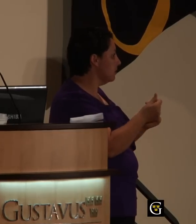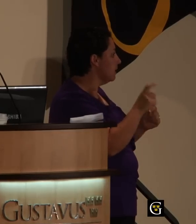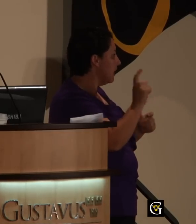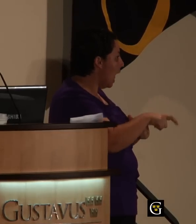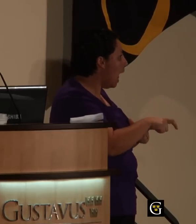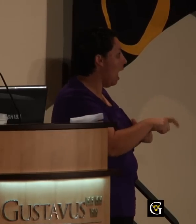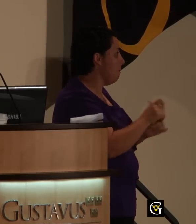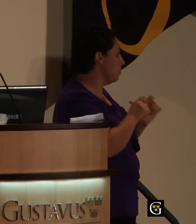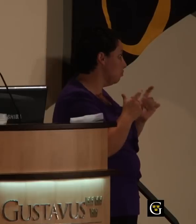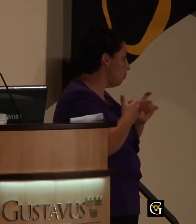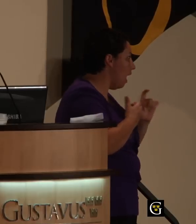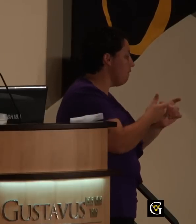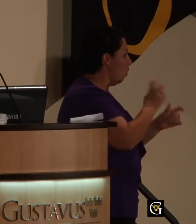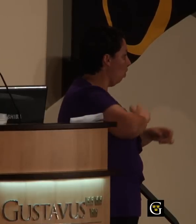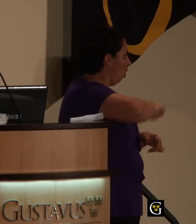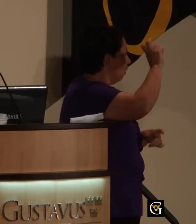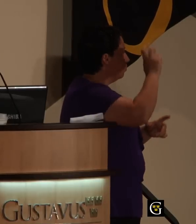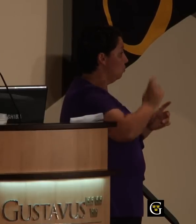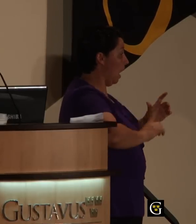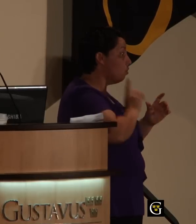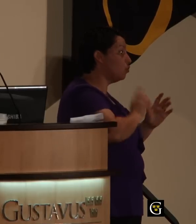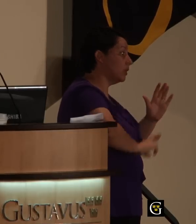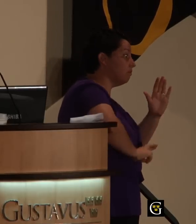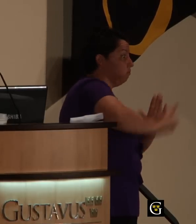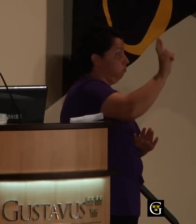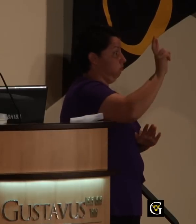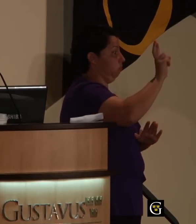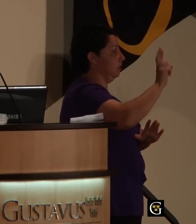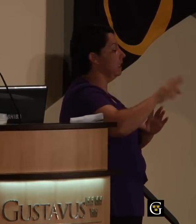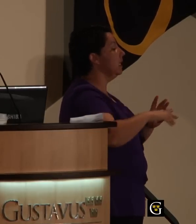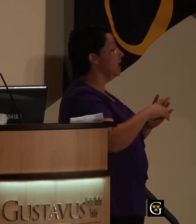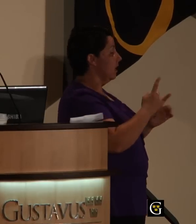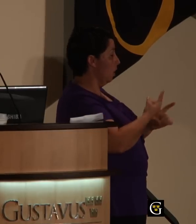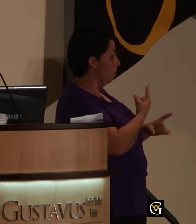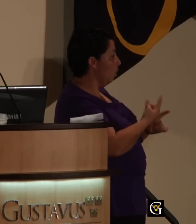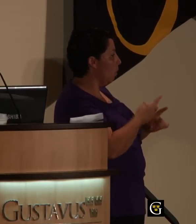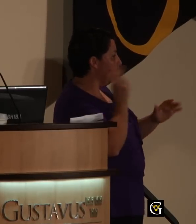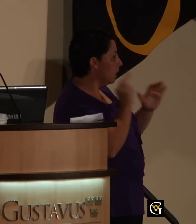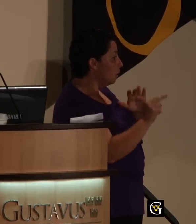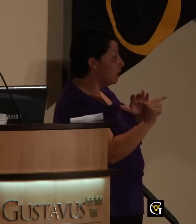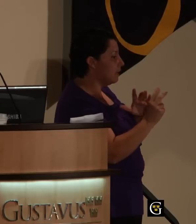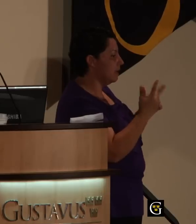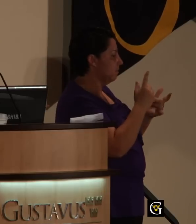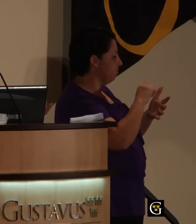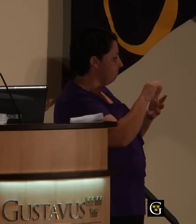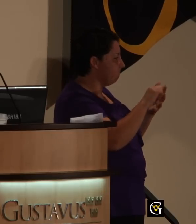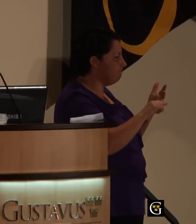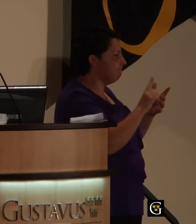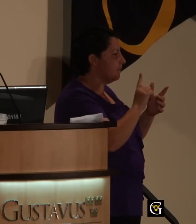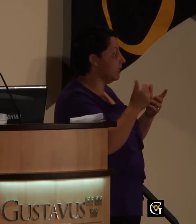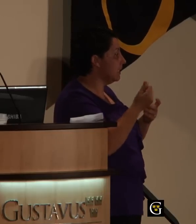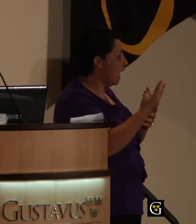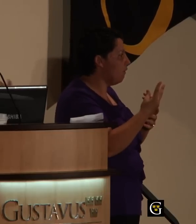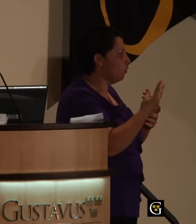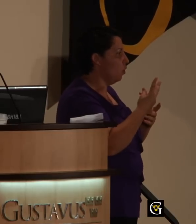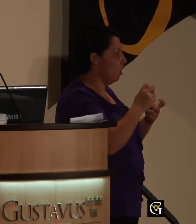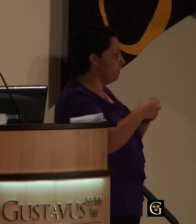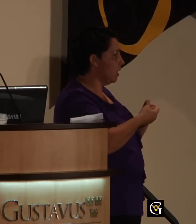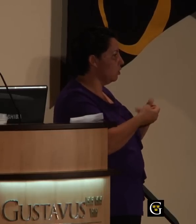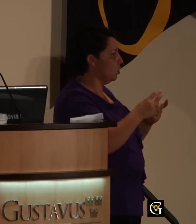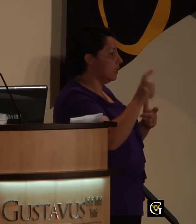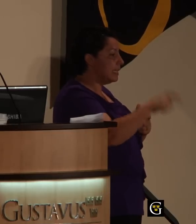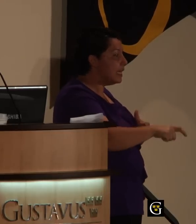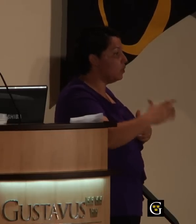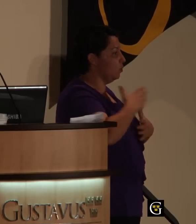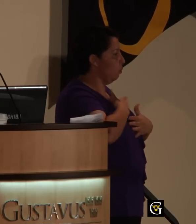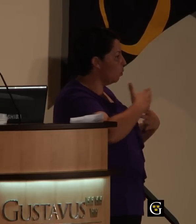correctly predicted how long it would take to get to the moon. He correctly predicted the issues of needing to breathe oxygen and absorb